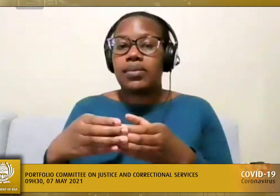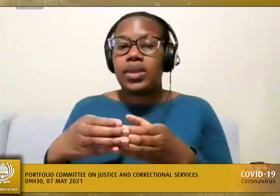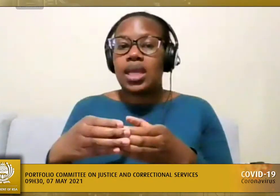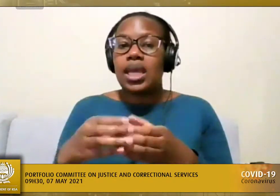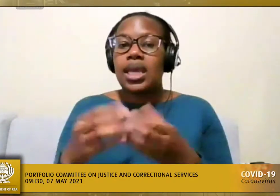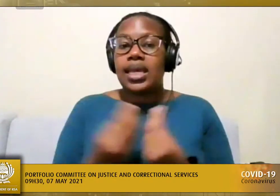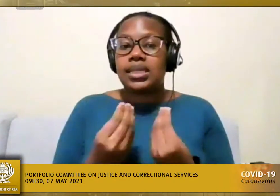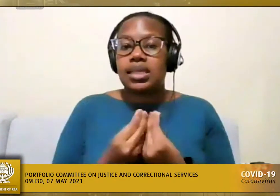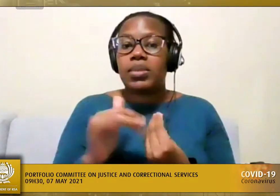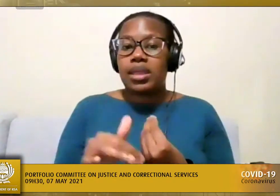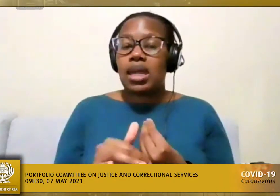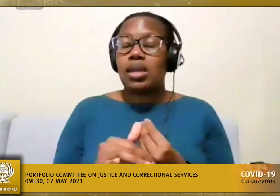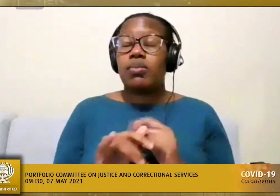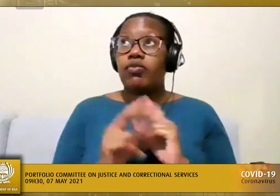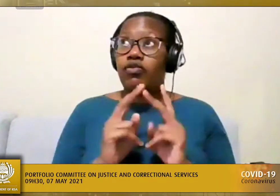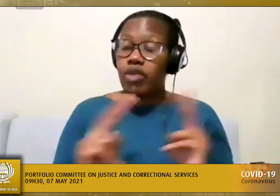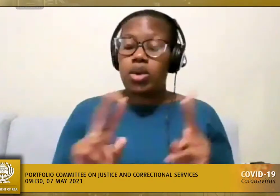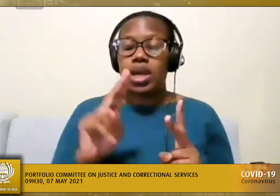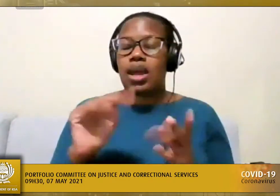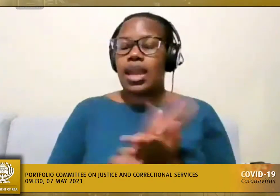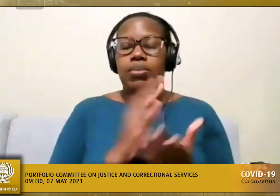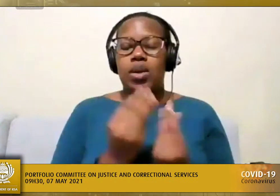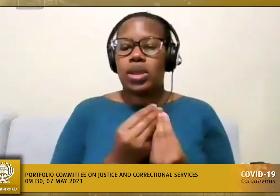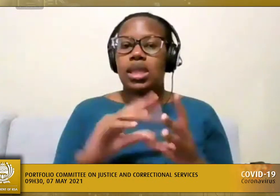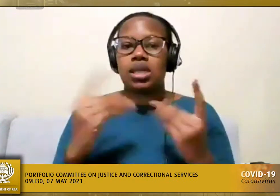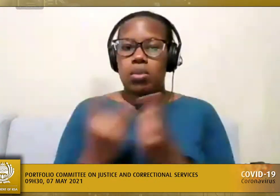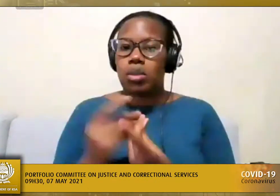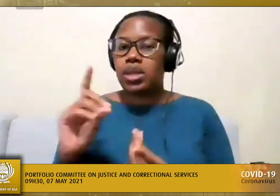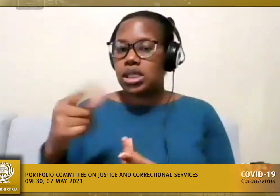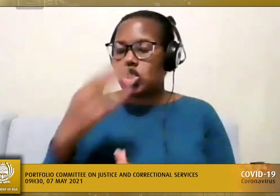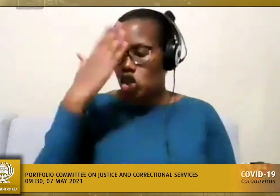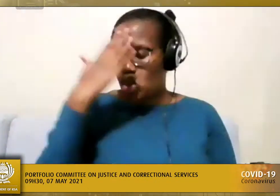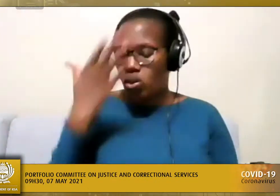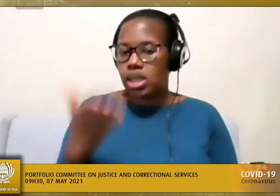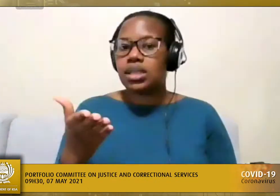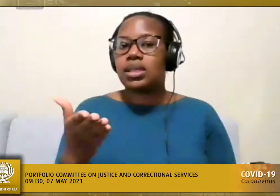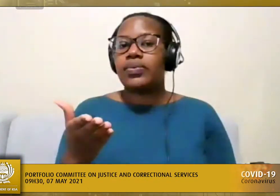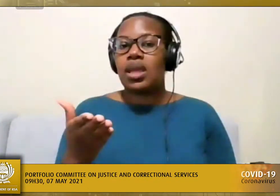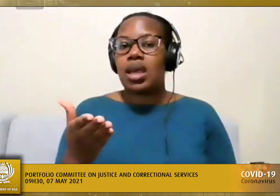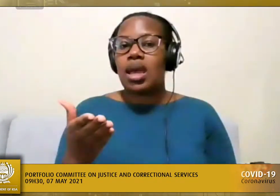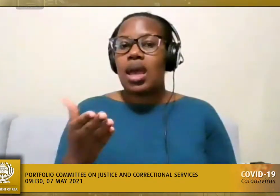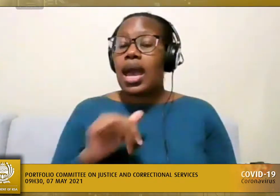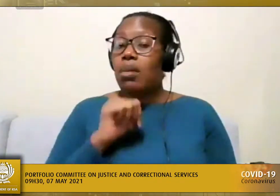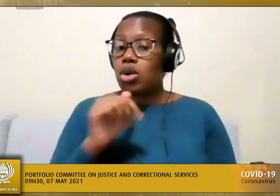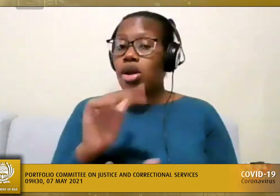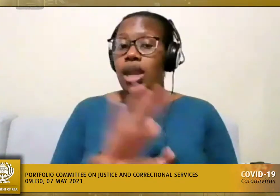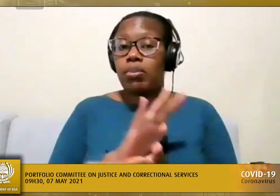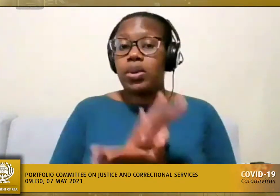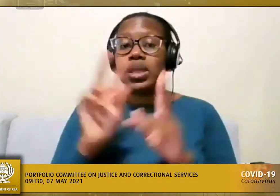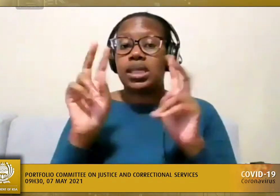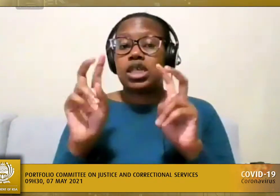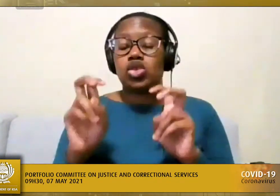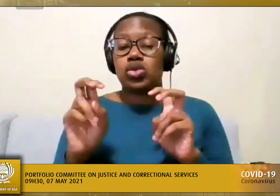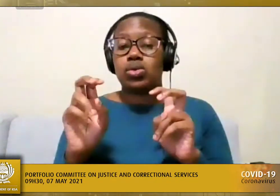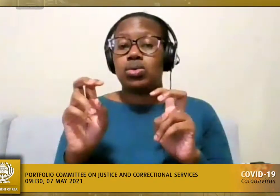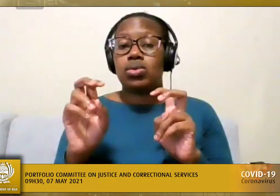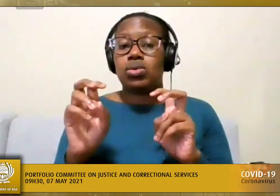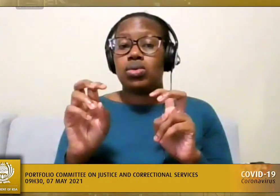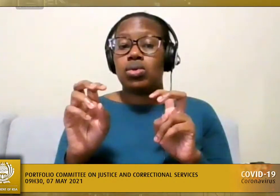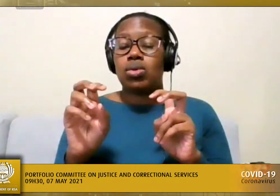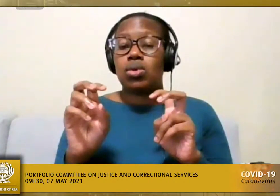I'm extremely unhappy with the department and the department and the DG know this um with the issue of of um